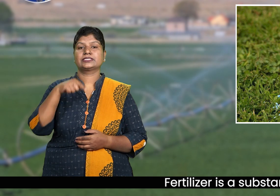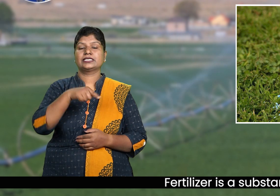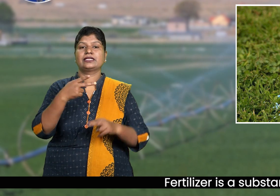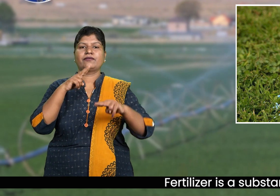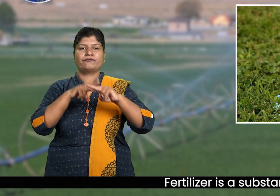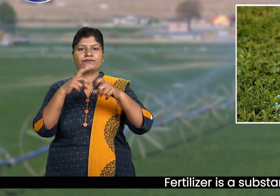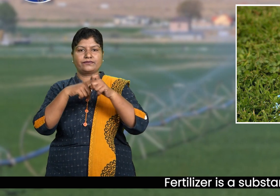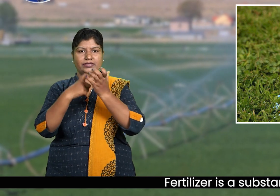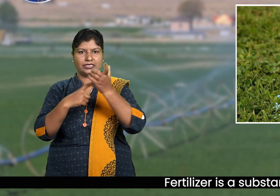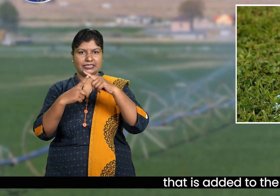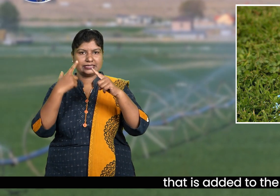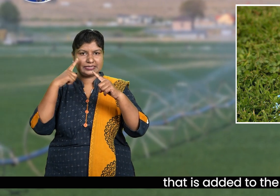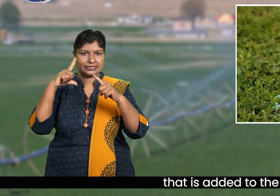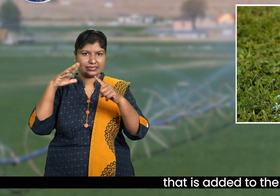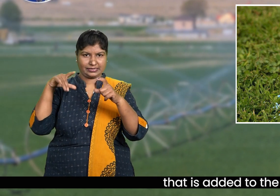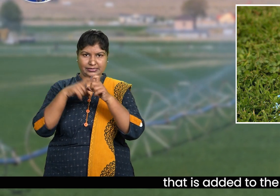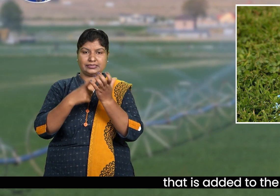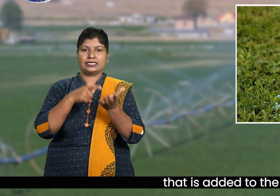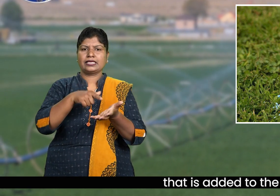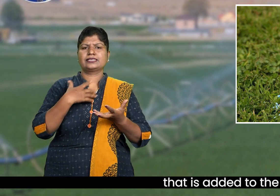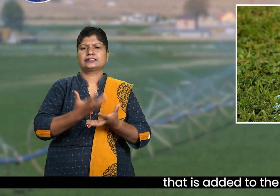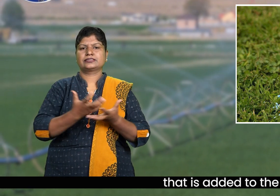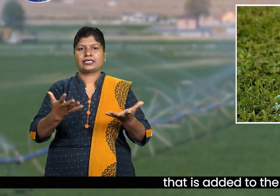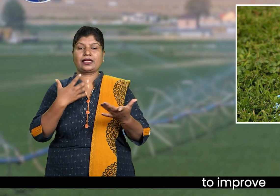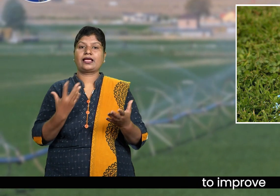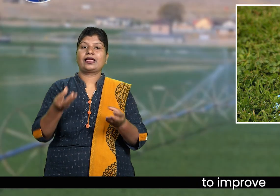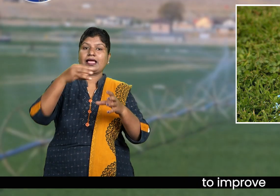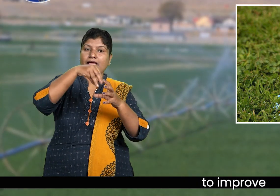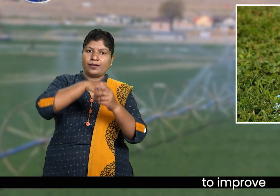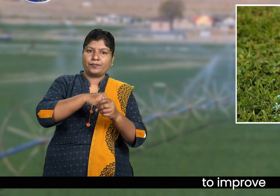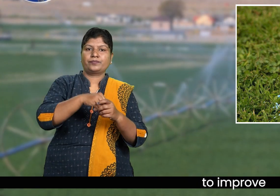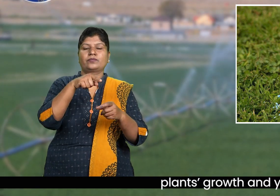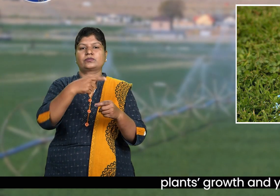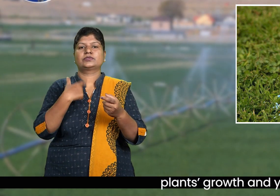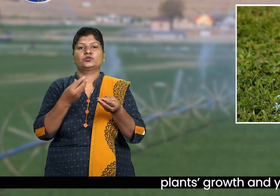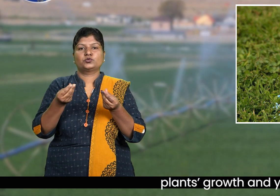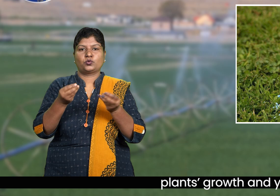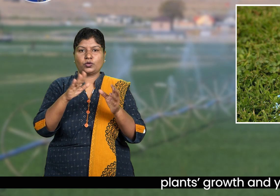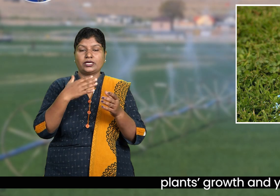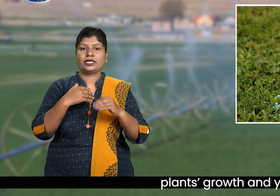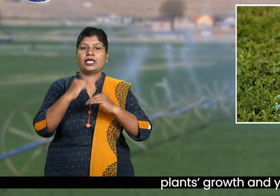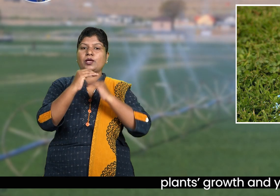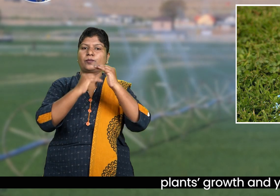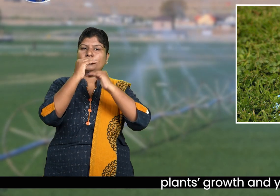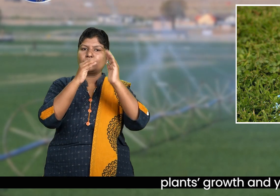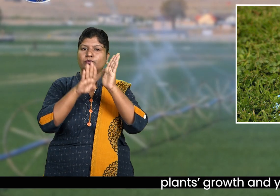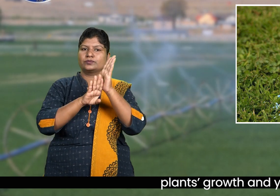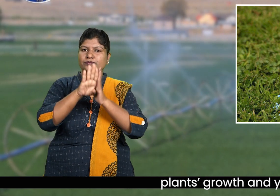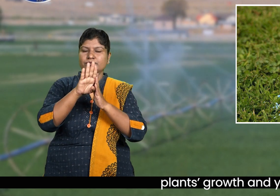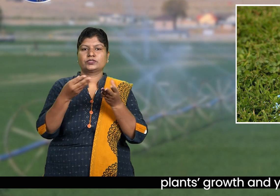Fertilizer is a substance that is added to the soil to improve plants' growth and